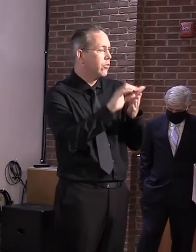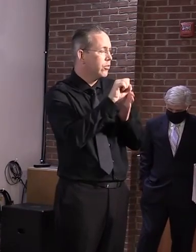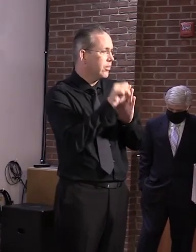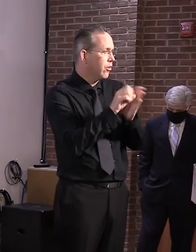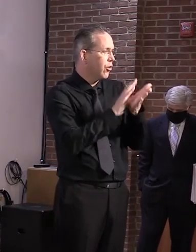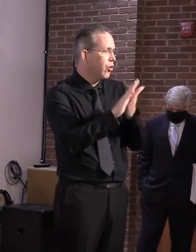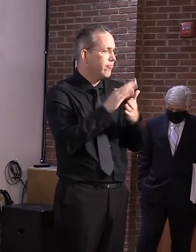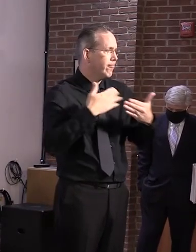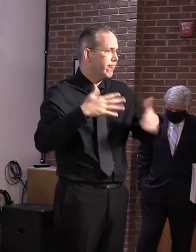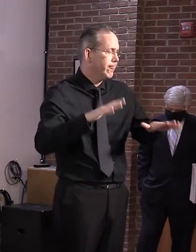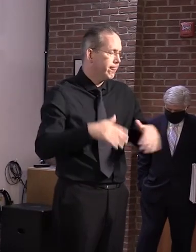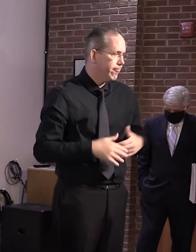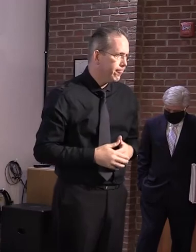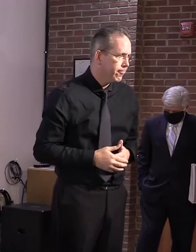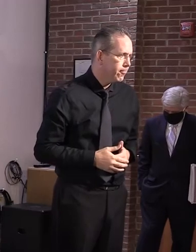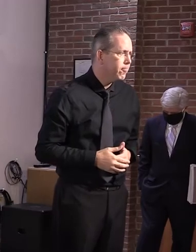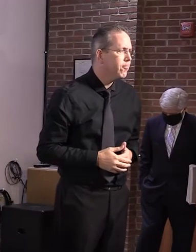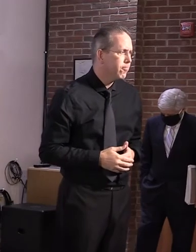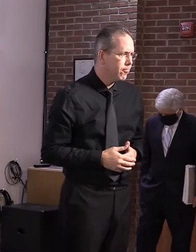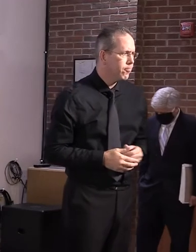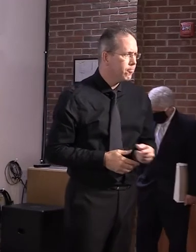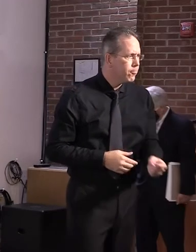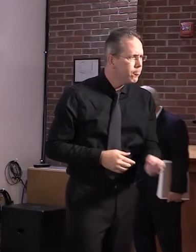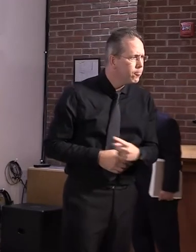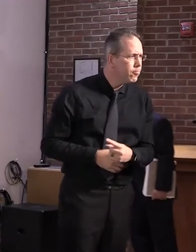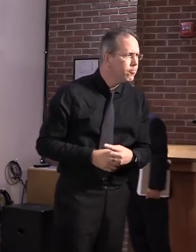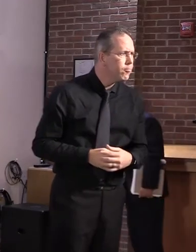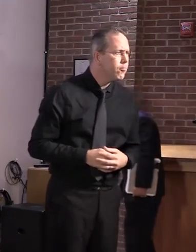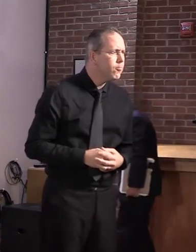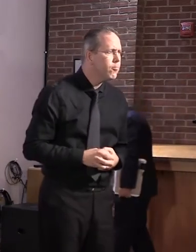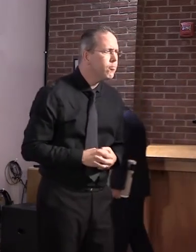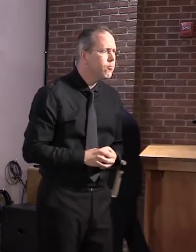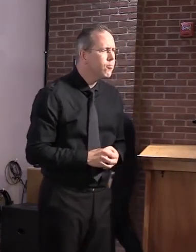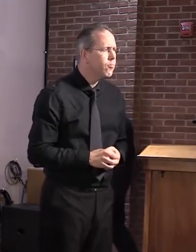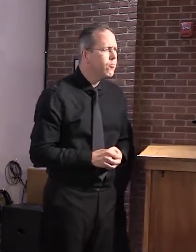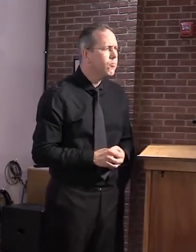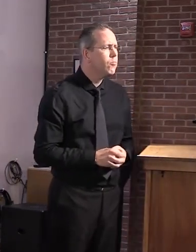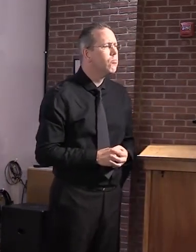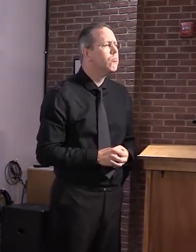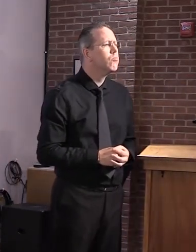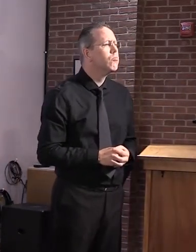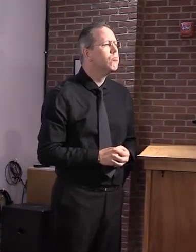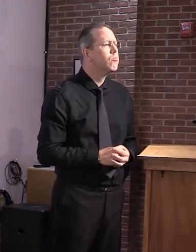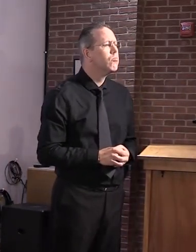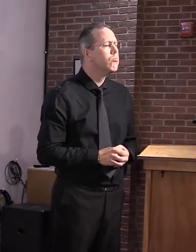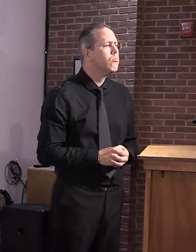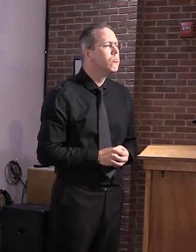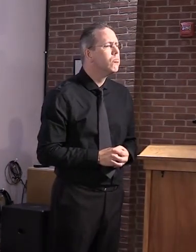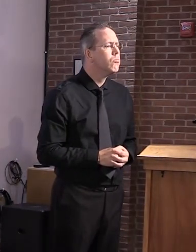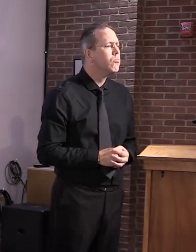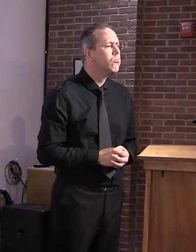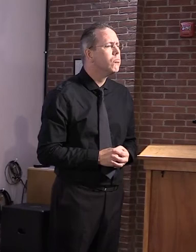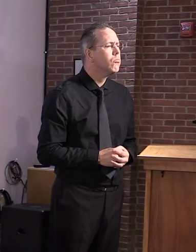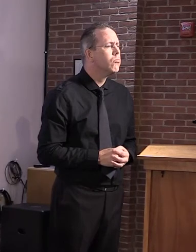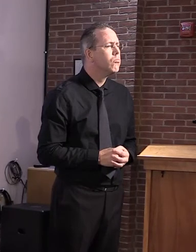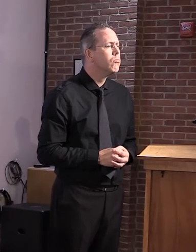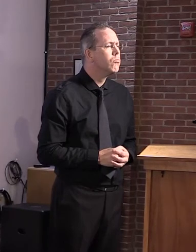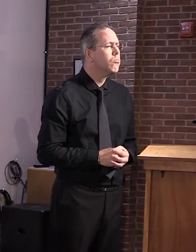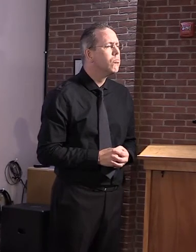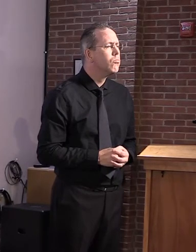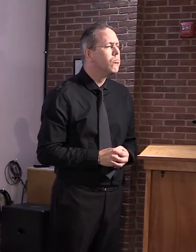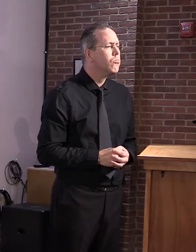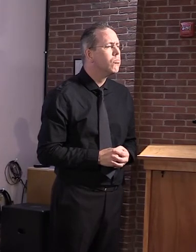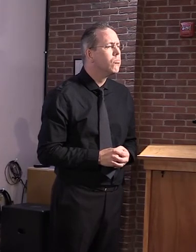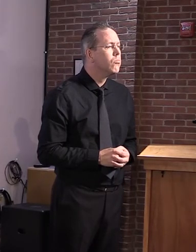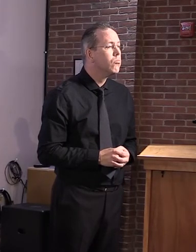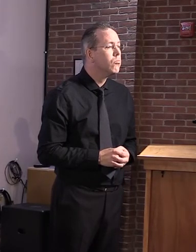have been made yet in terms of staff cuts or course offering reductions. Is it still possible that there